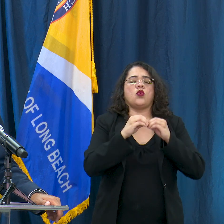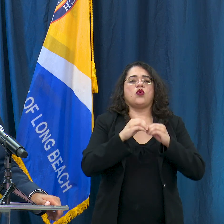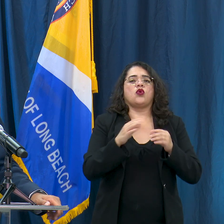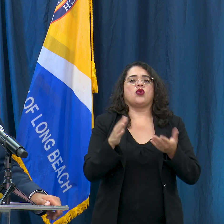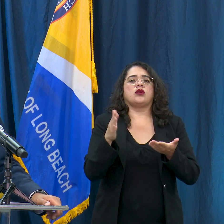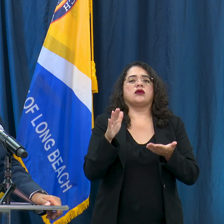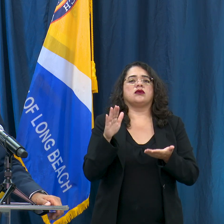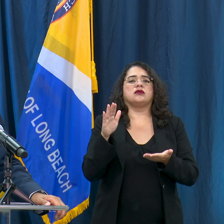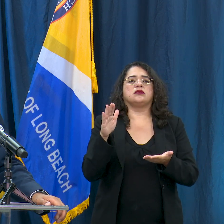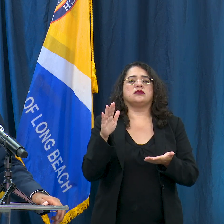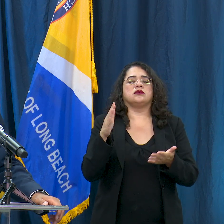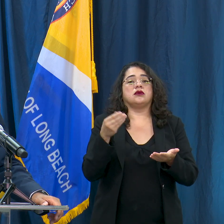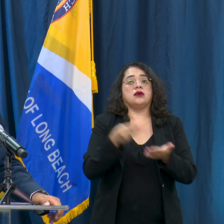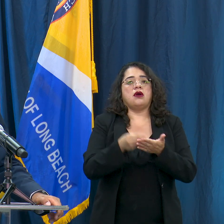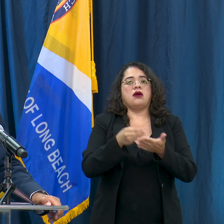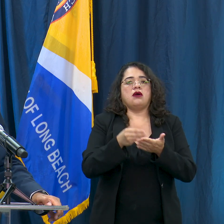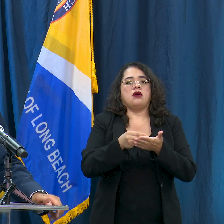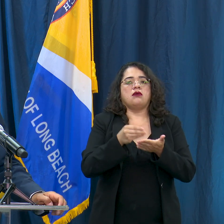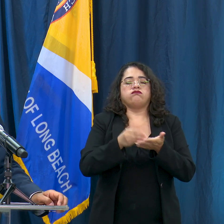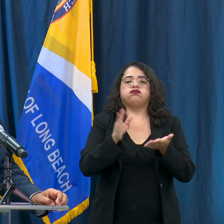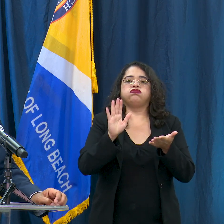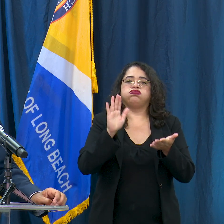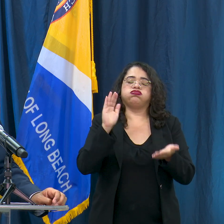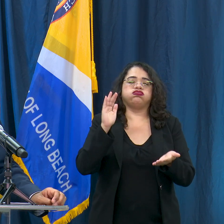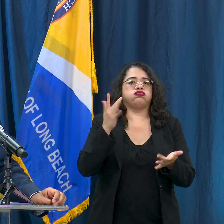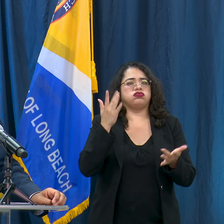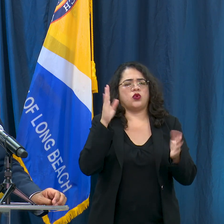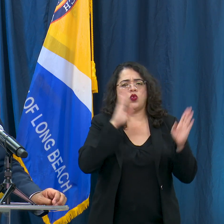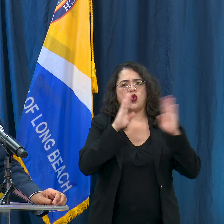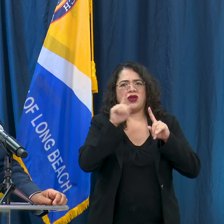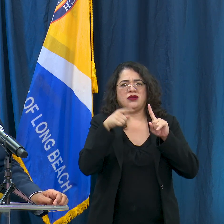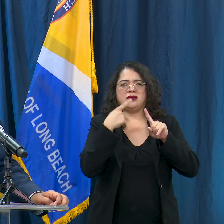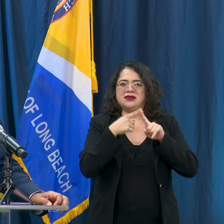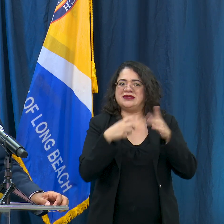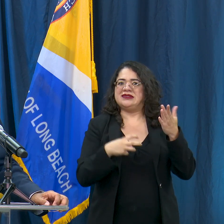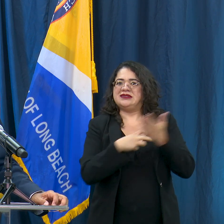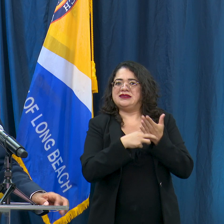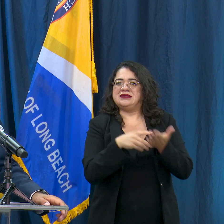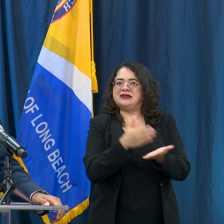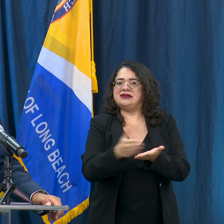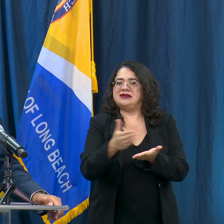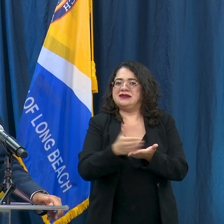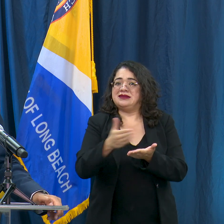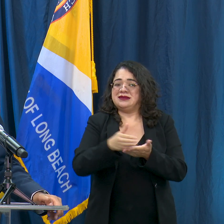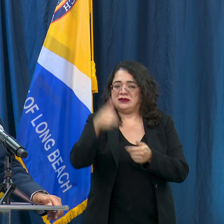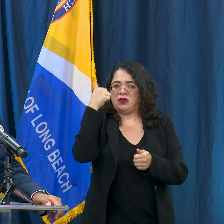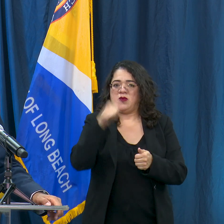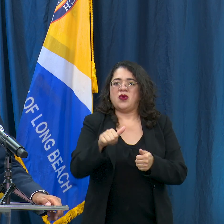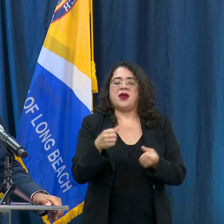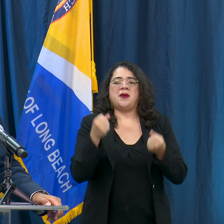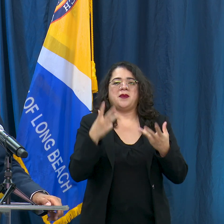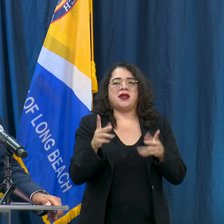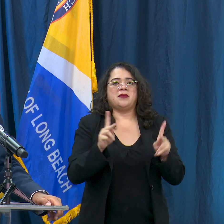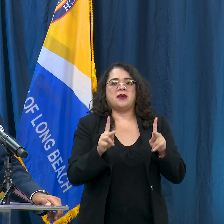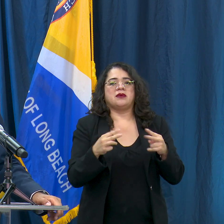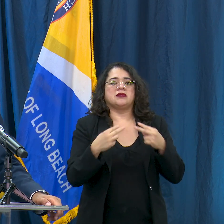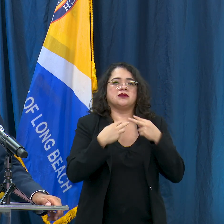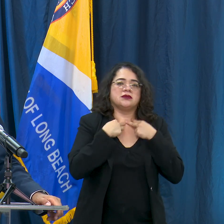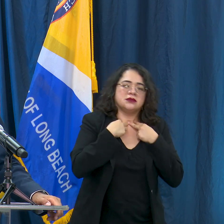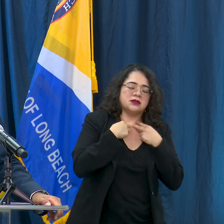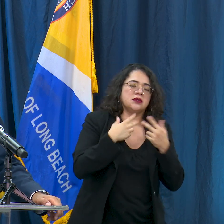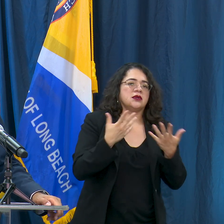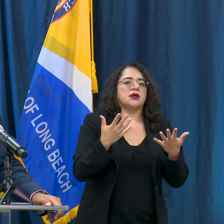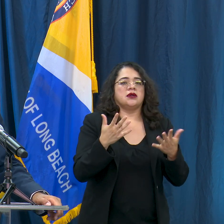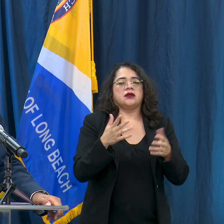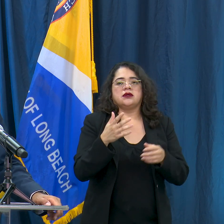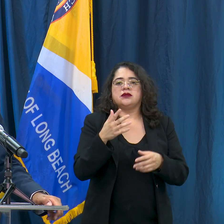sweeping citations. I've talked about how street sweeping has been difficult for a lot of folks because of COVID and the restrictions around the